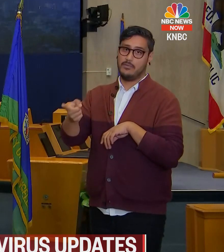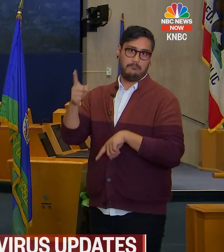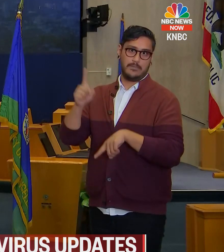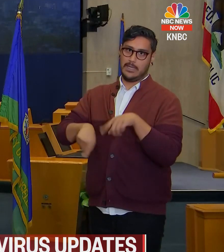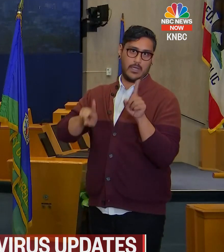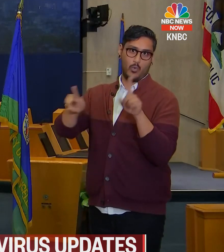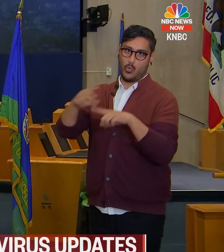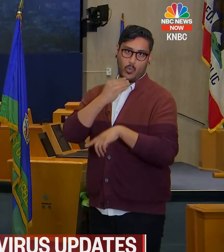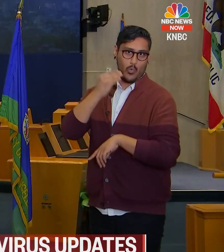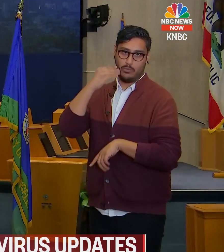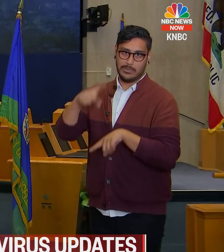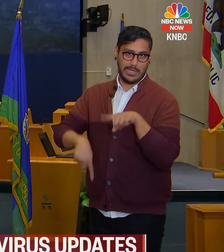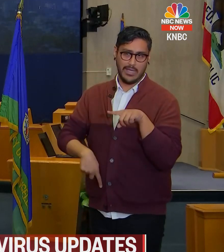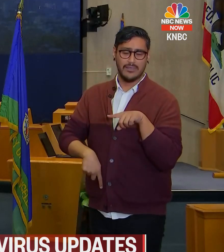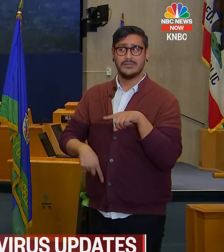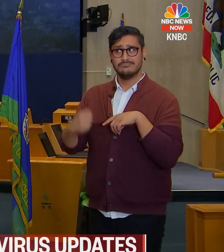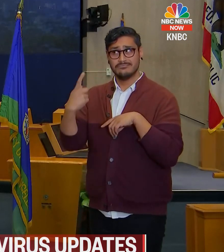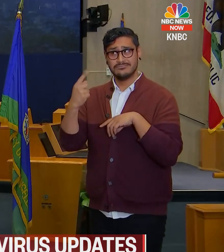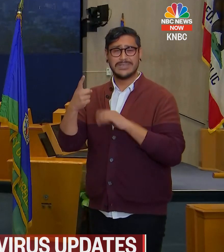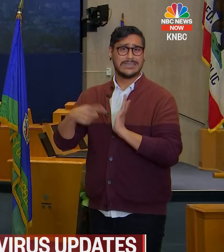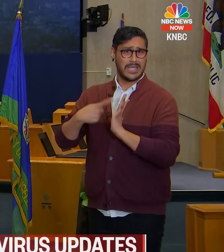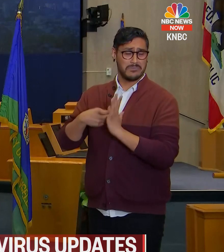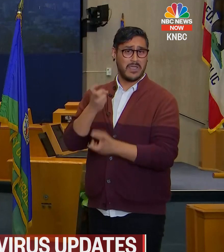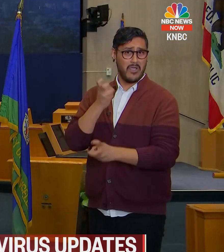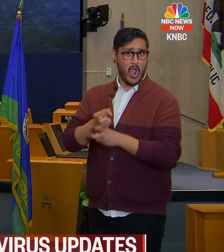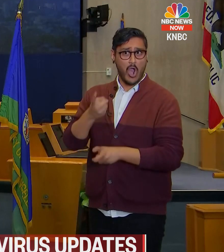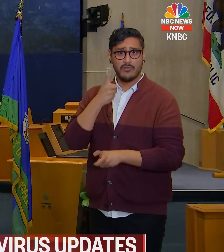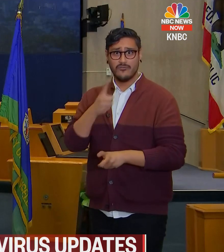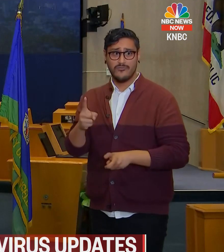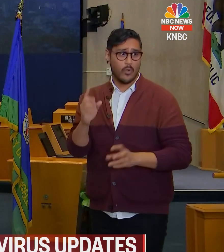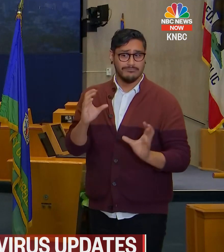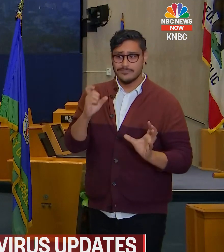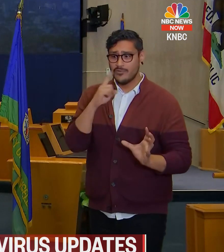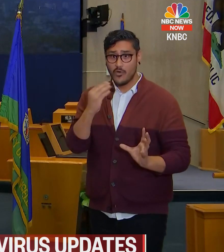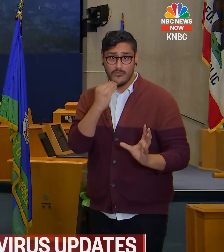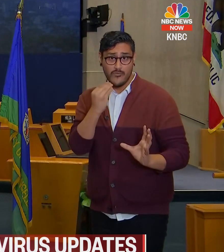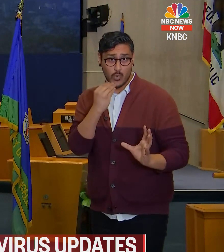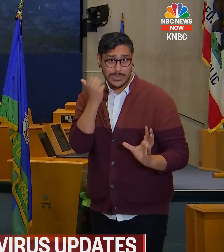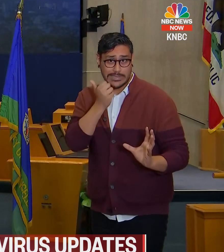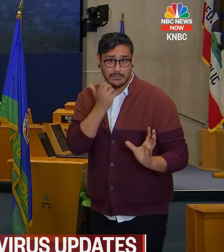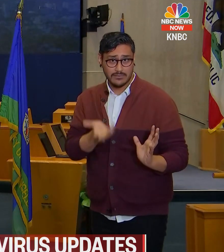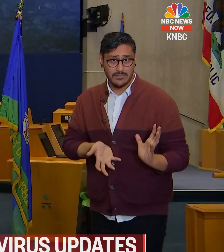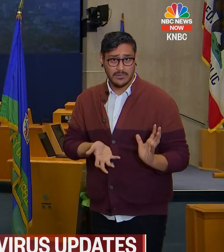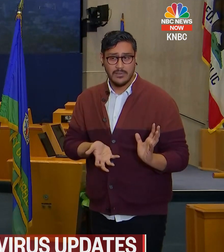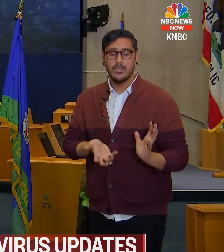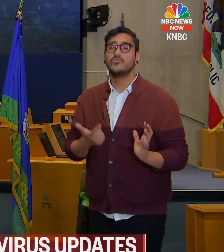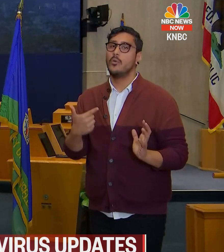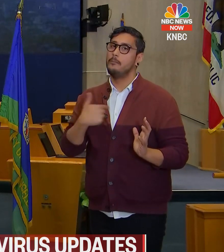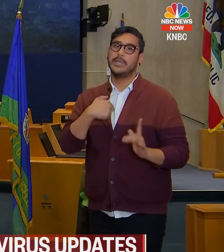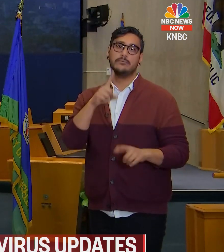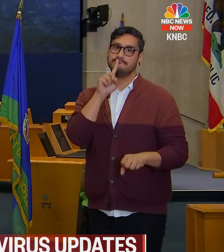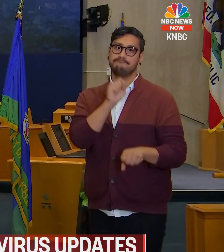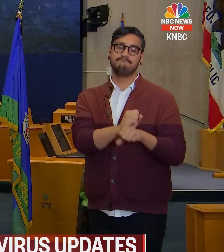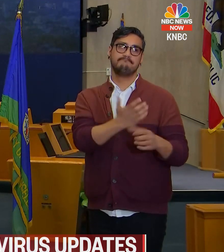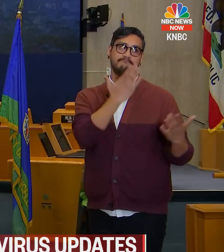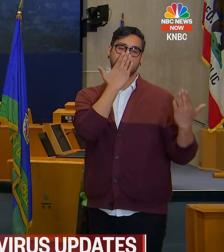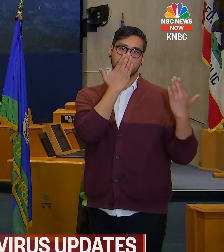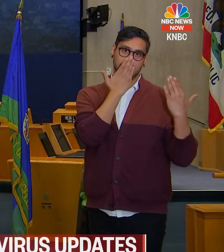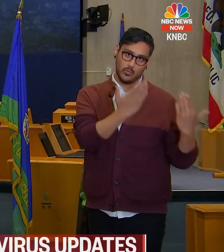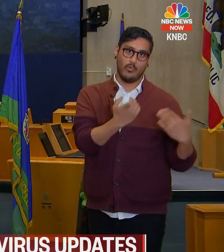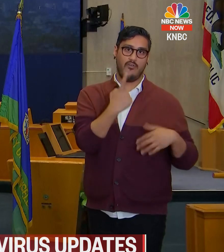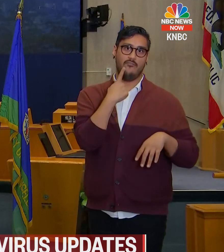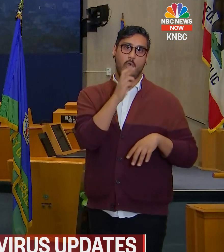home. It's been tough at times to get food to eat each and every day. So I'm grateful for the restaurant owners